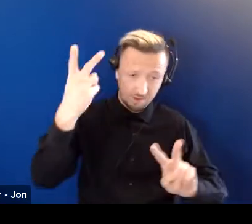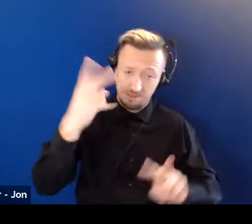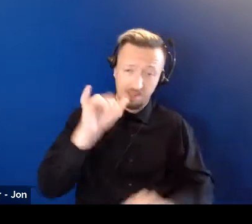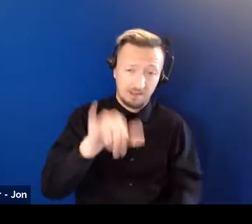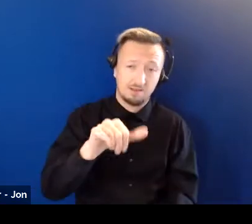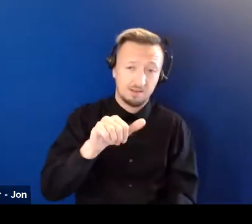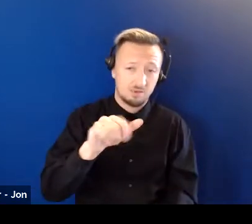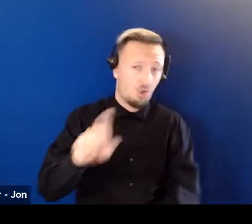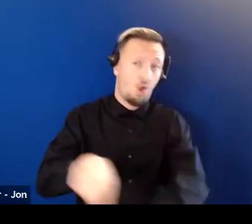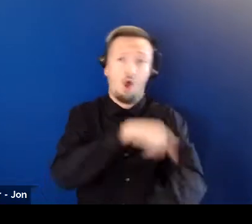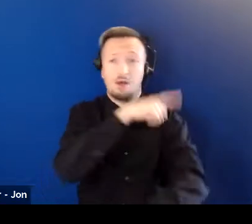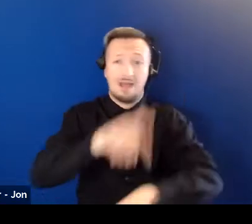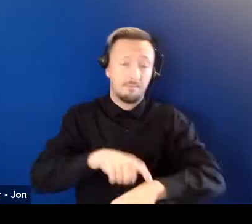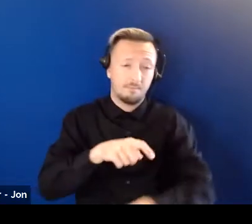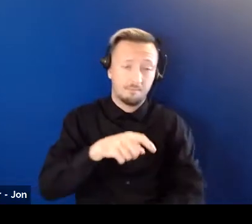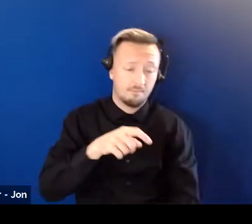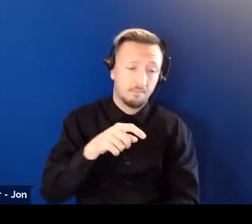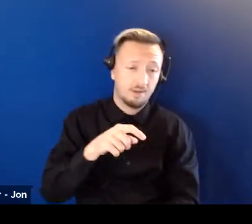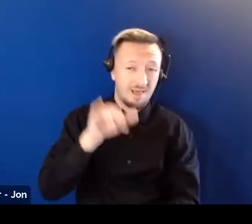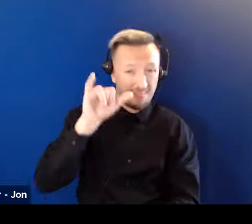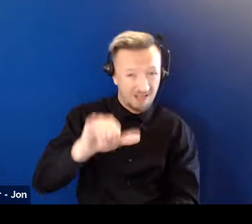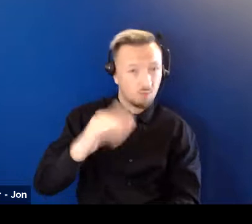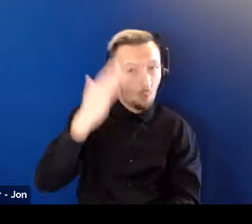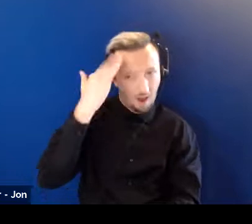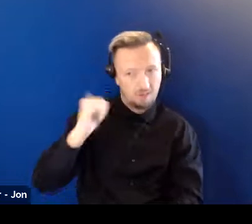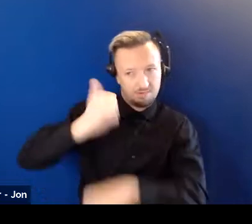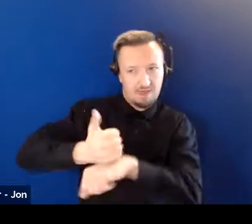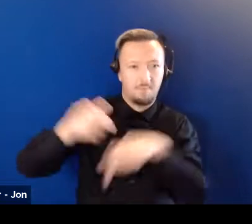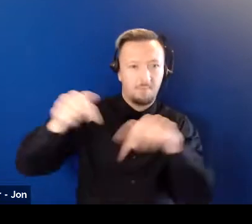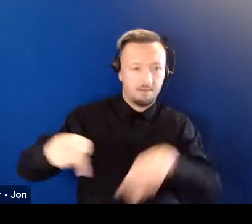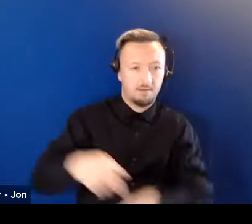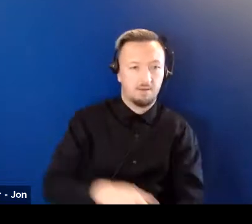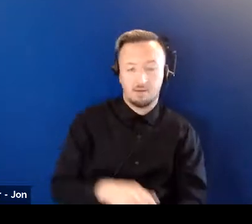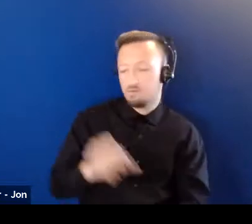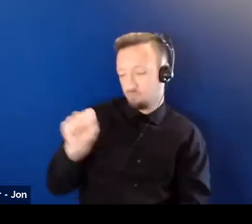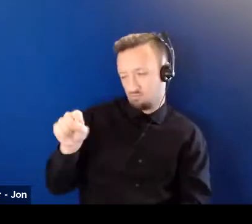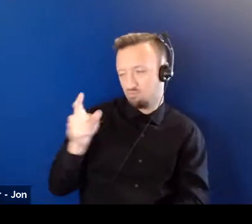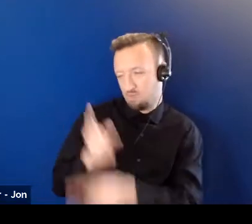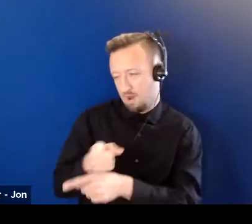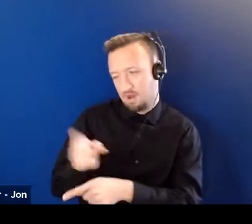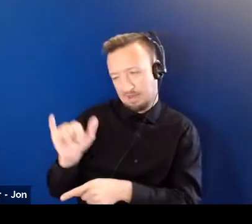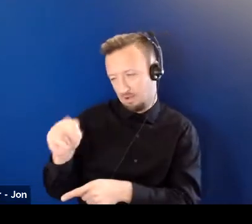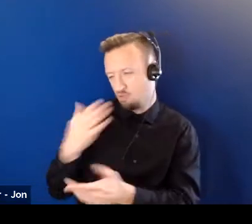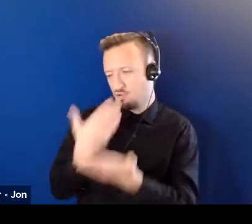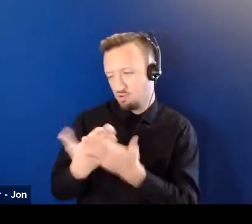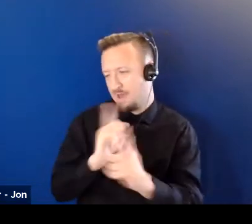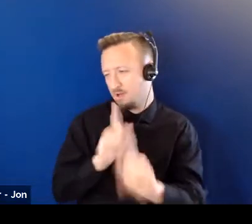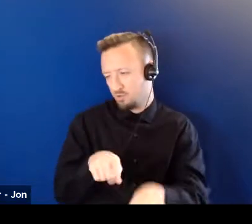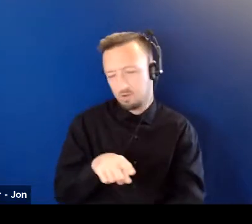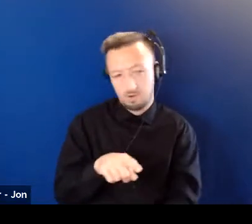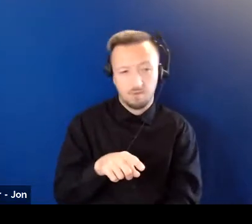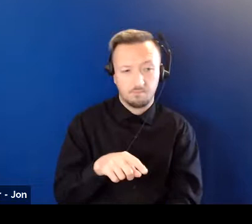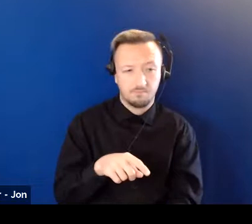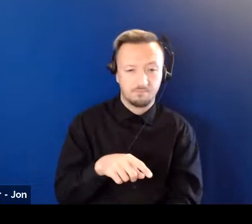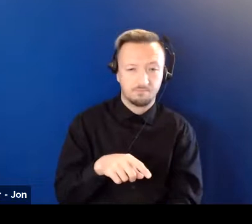long time now, that we really is part of the reason we're doing this. Yes. So, Ian, that was a great answer. In fact,